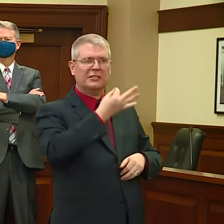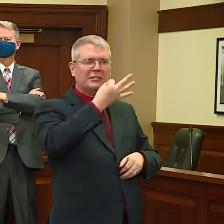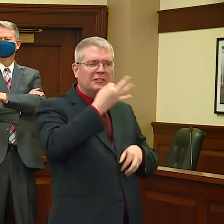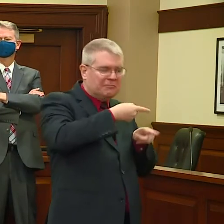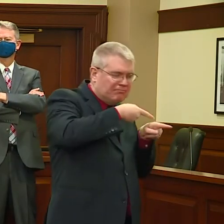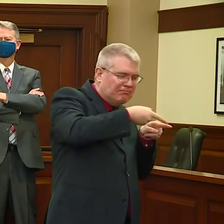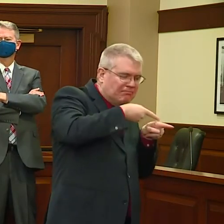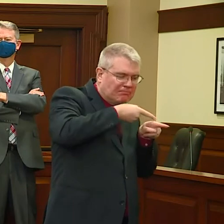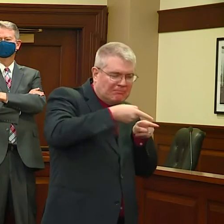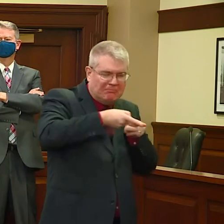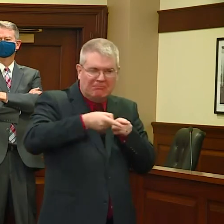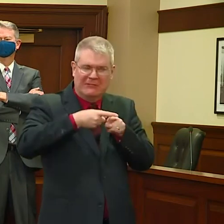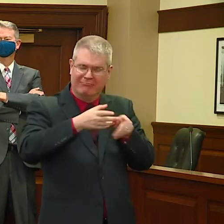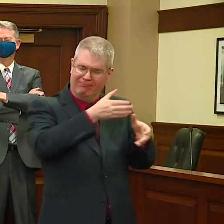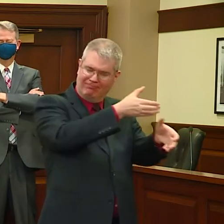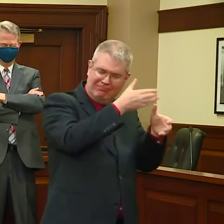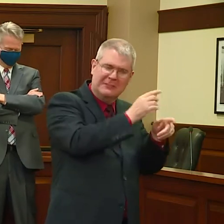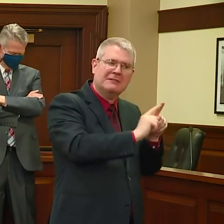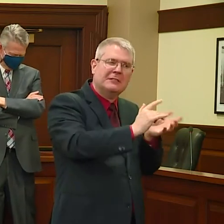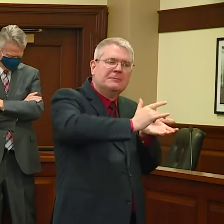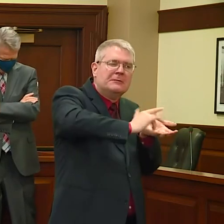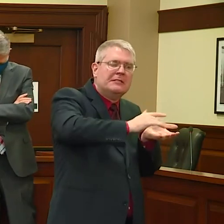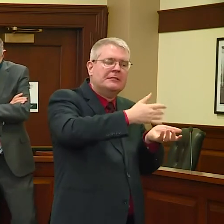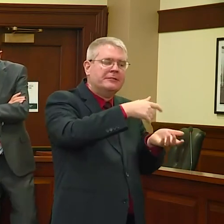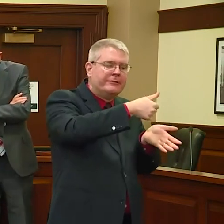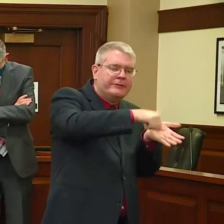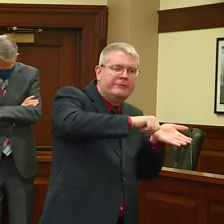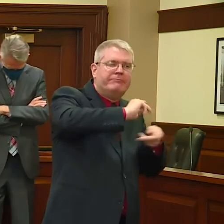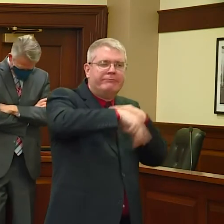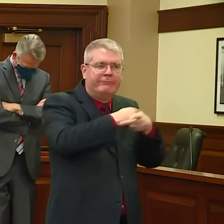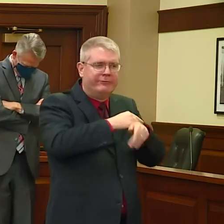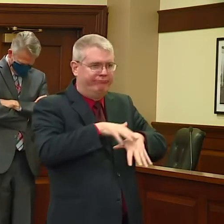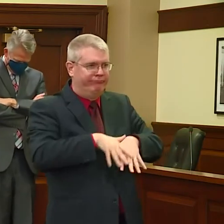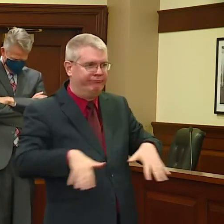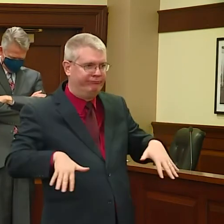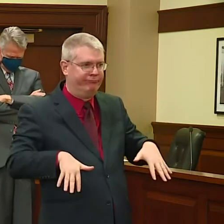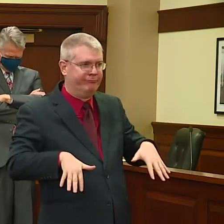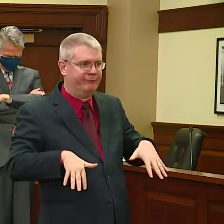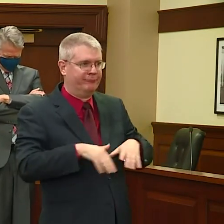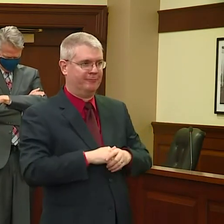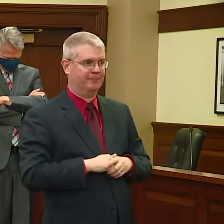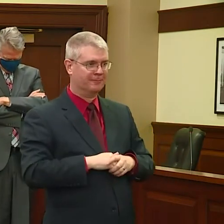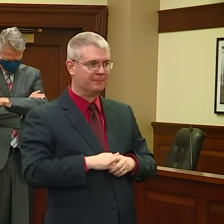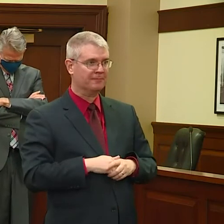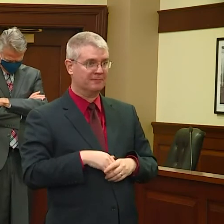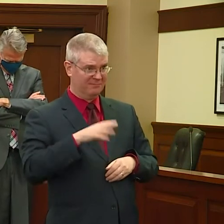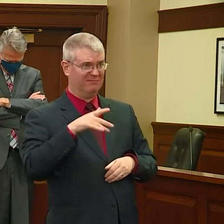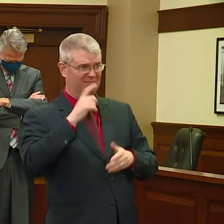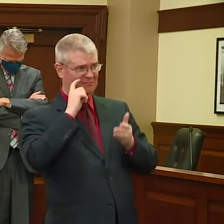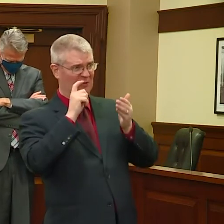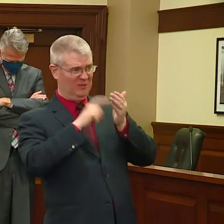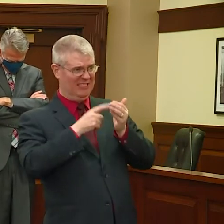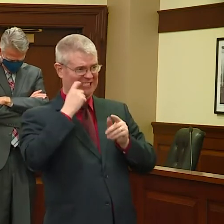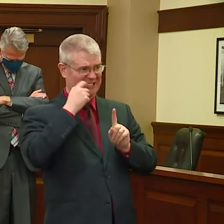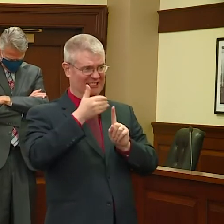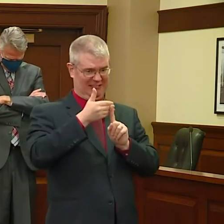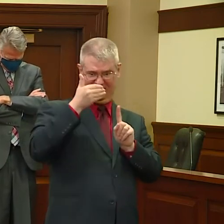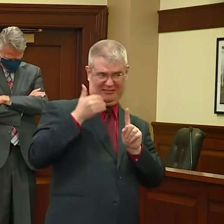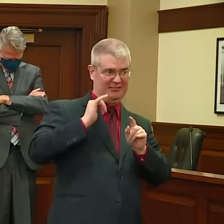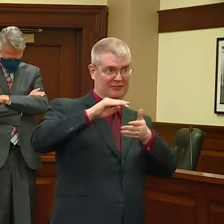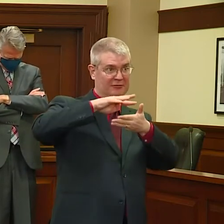their remarks on following the simple CDC evidence-based guidelines on preventing the spread of COVID-19 in